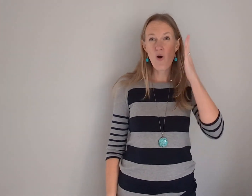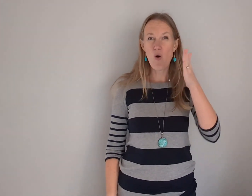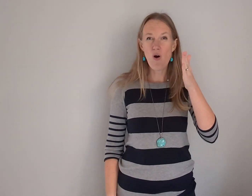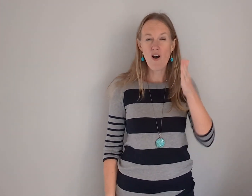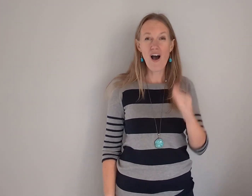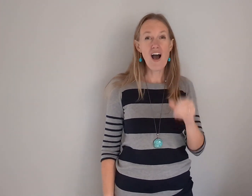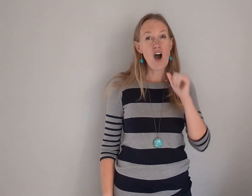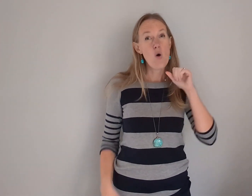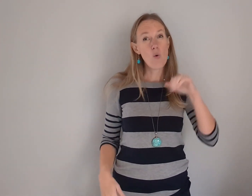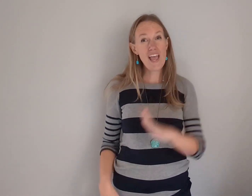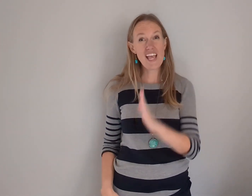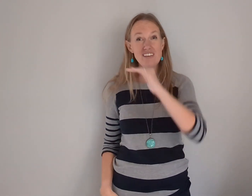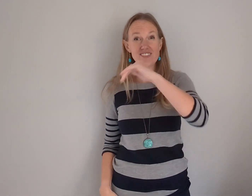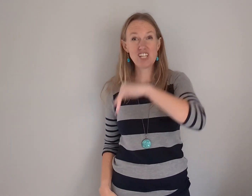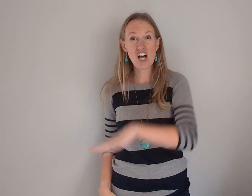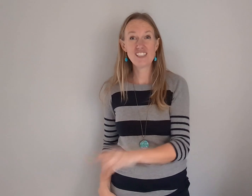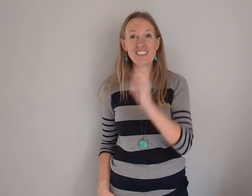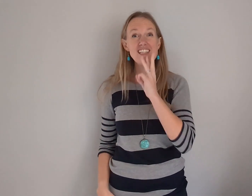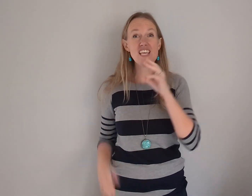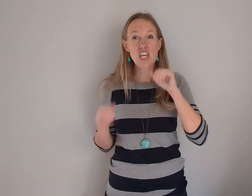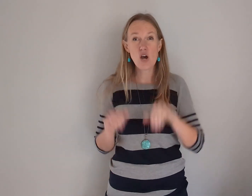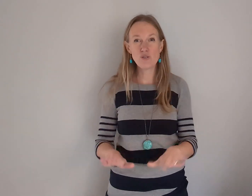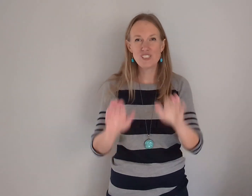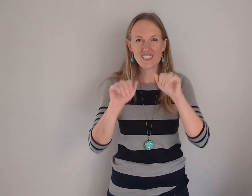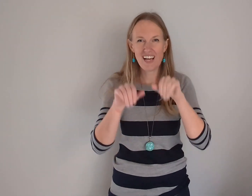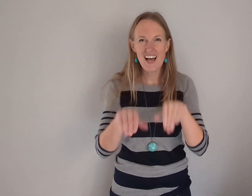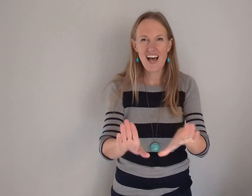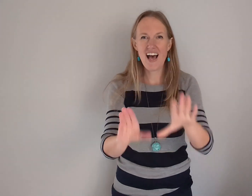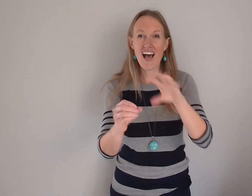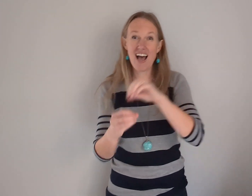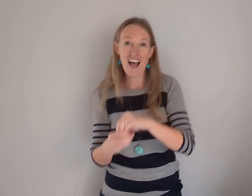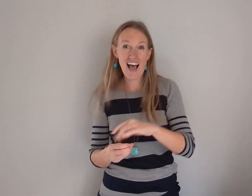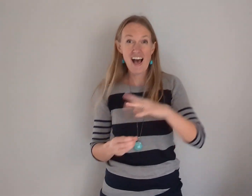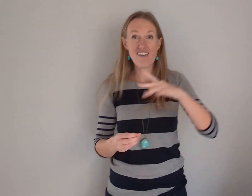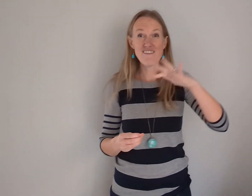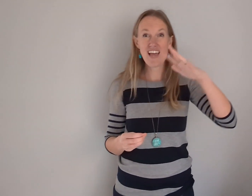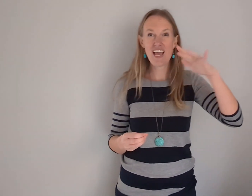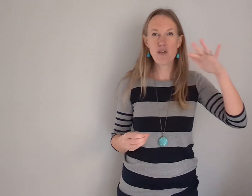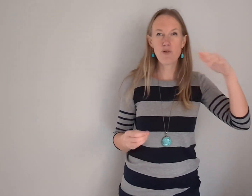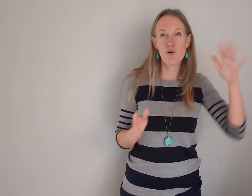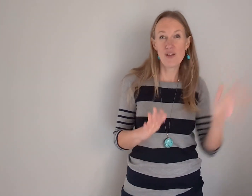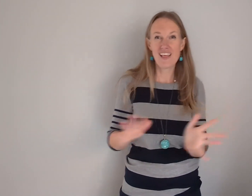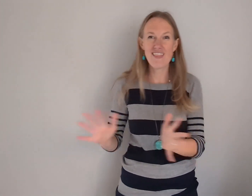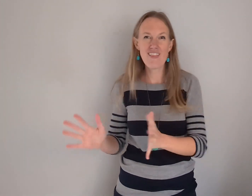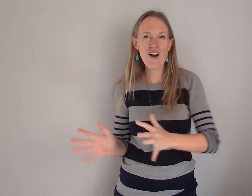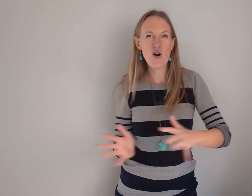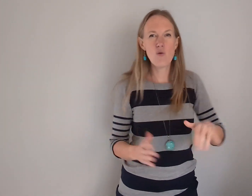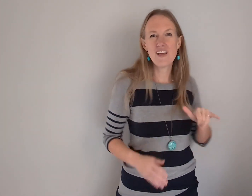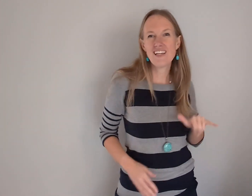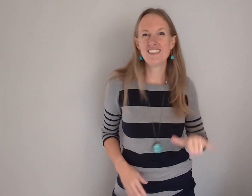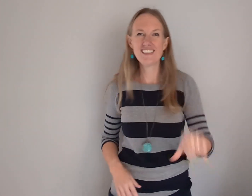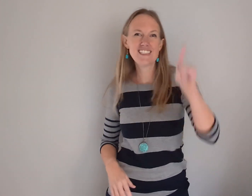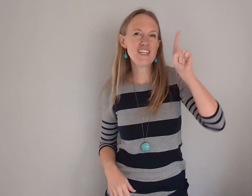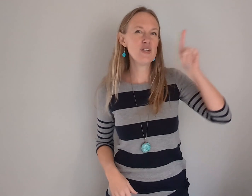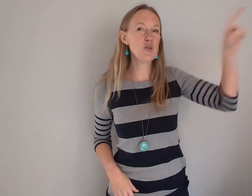tomorrow, a wave tossed in the ocean, vapor in the wind. Still